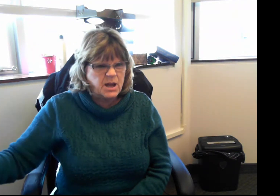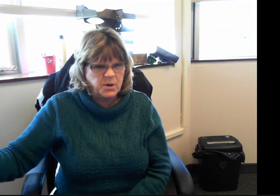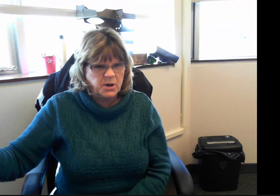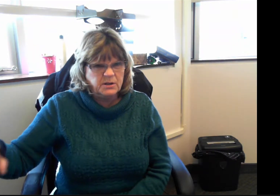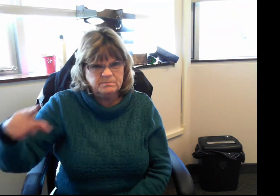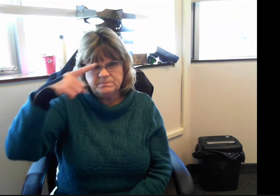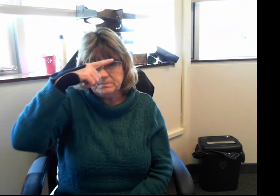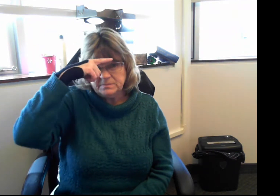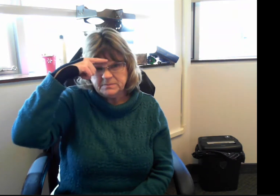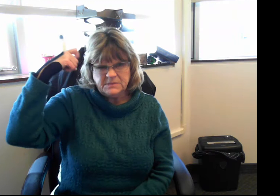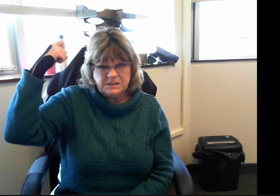summer,